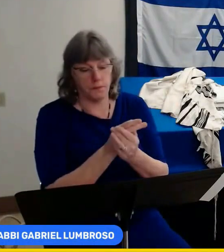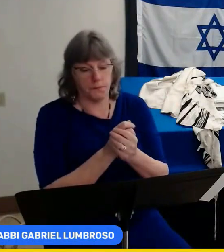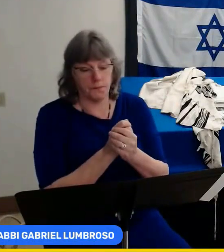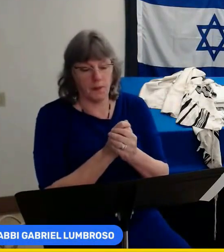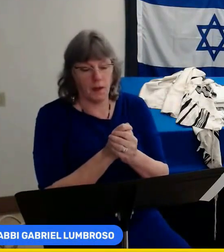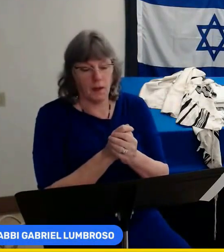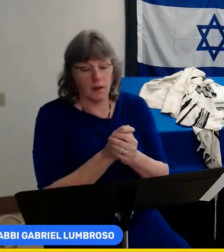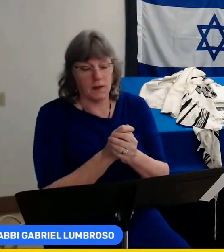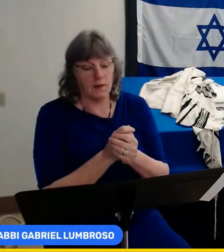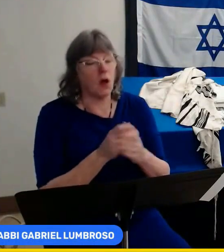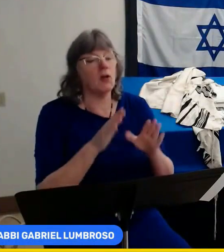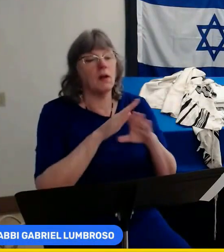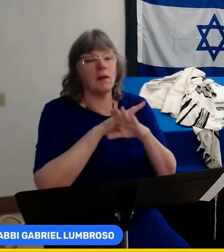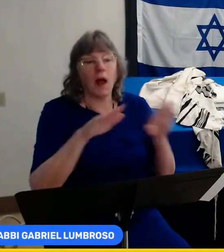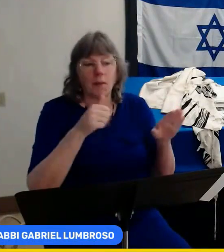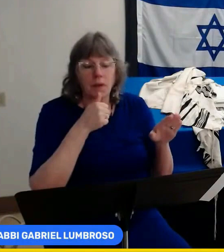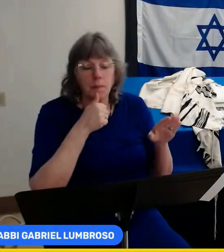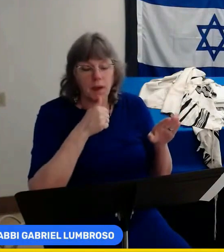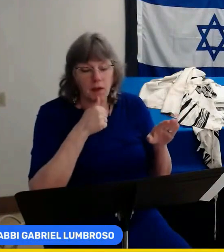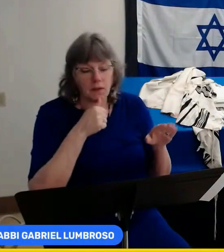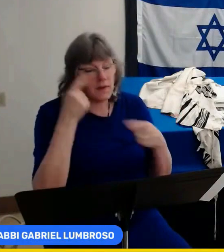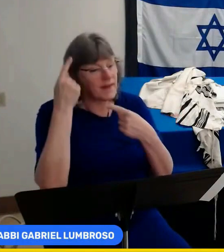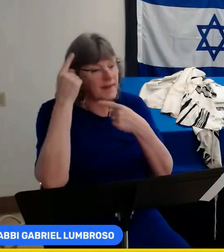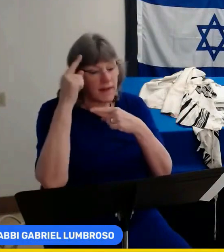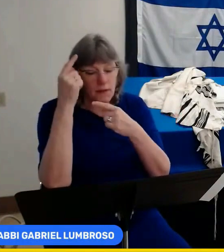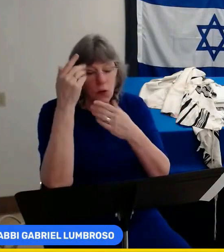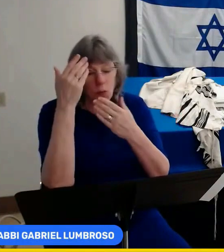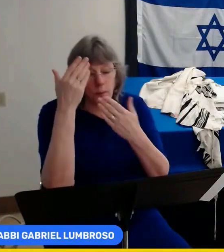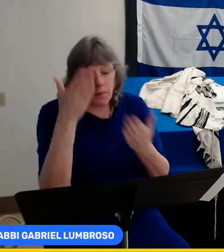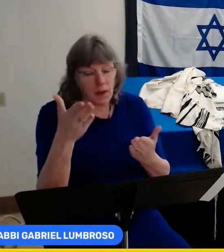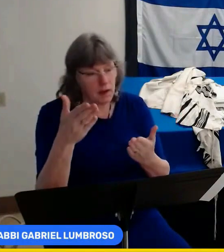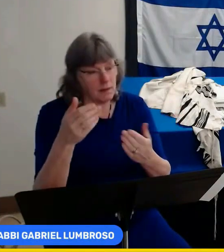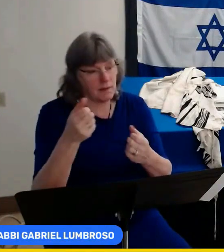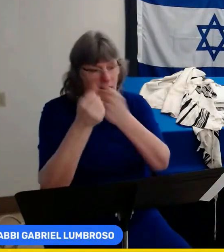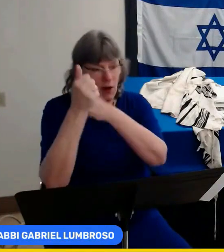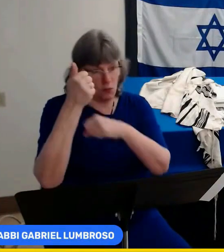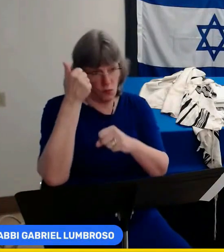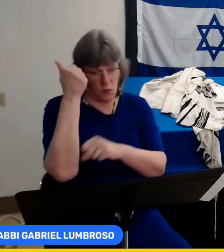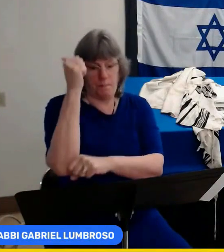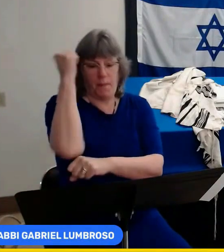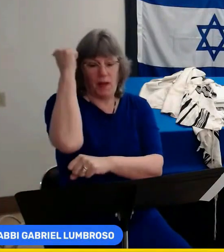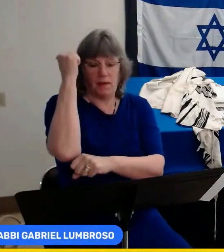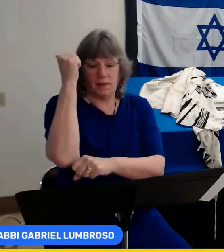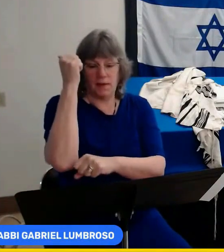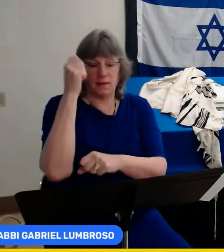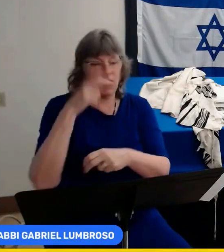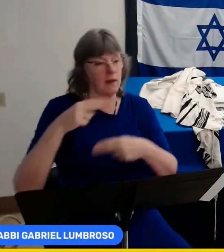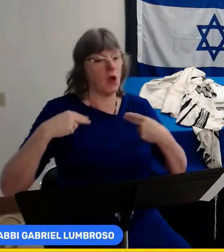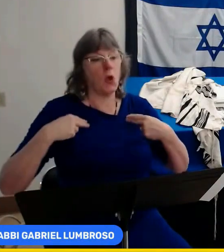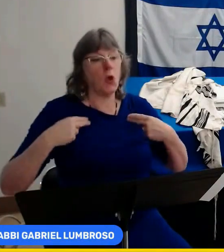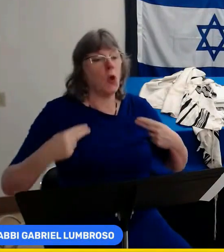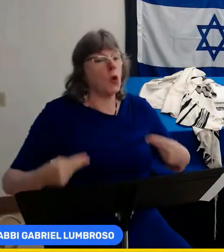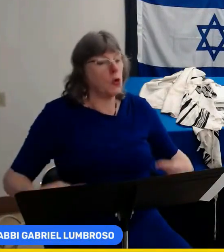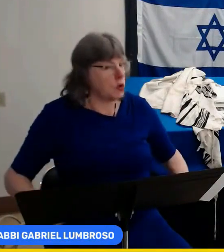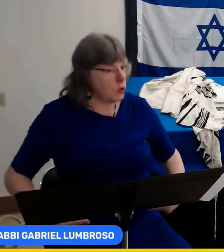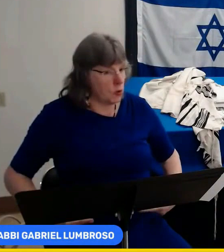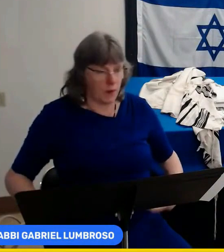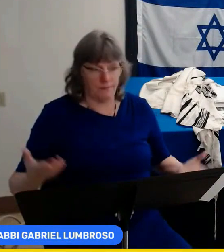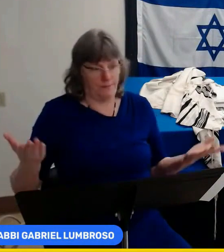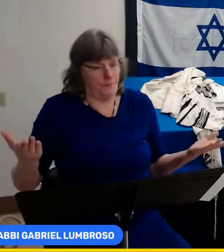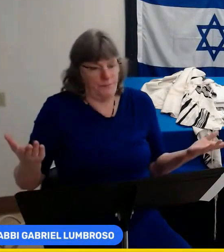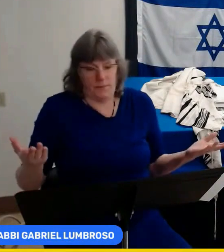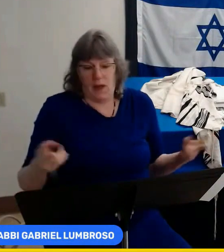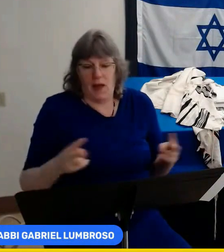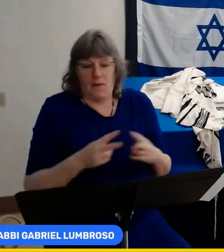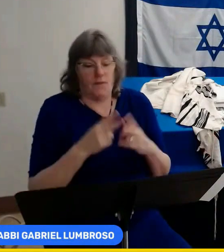disobedience, and rebelliousness are human features we still deal with today. At least